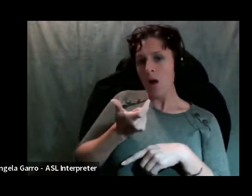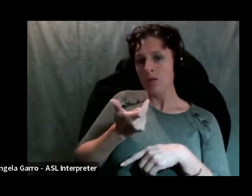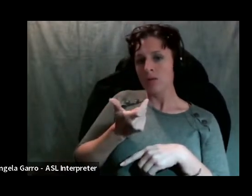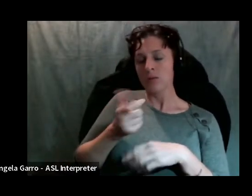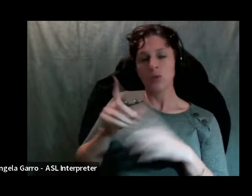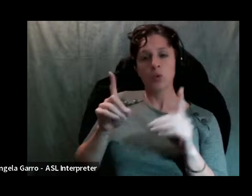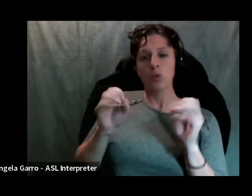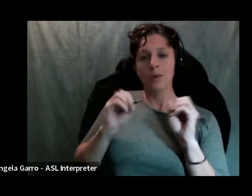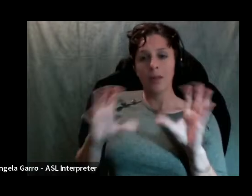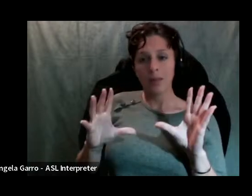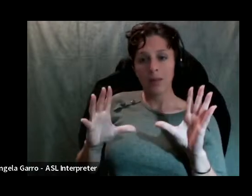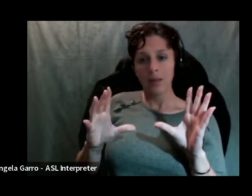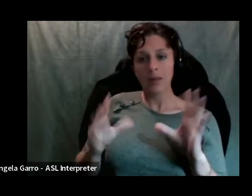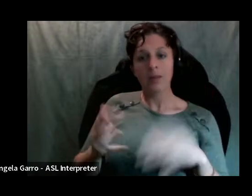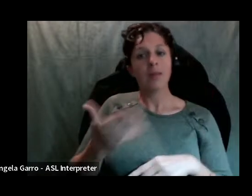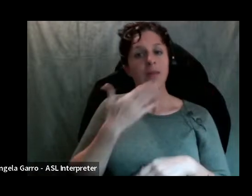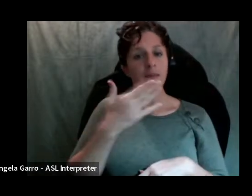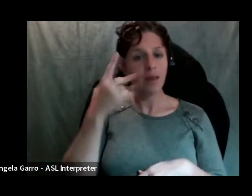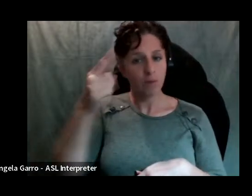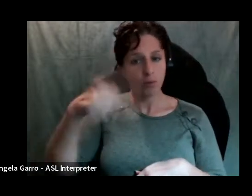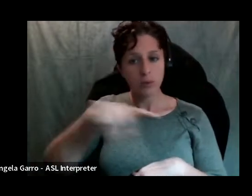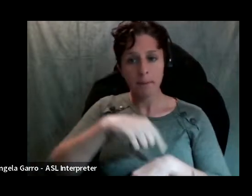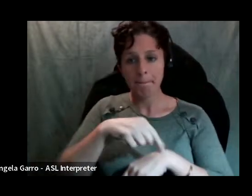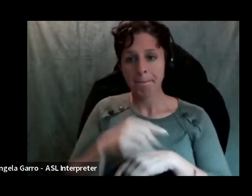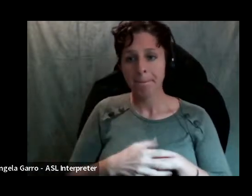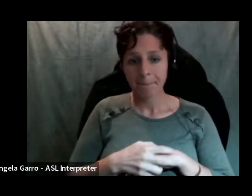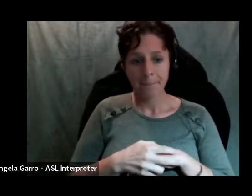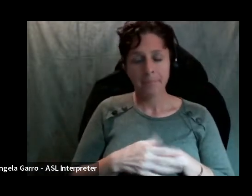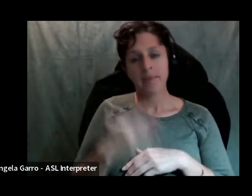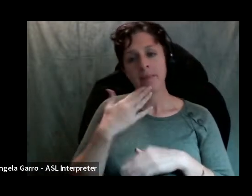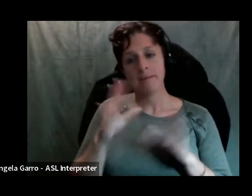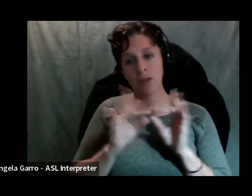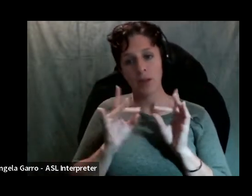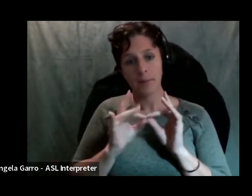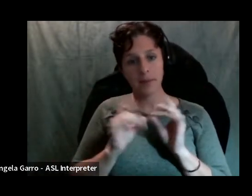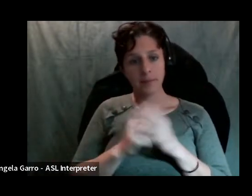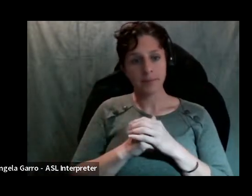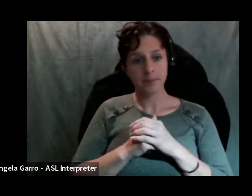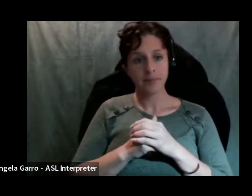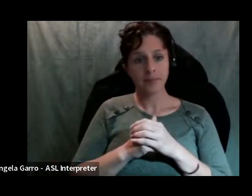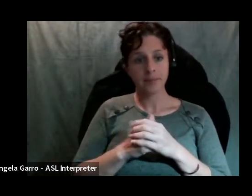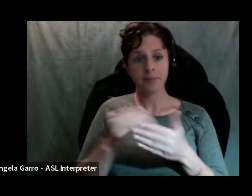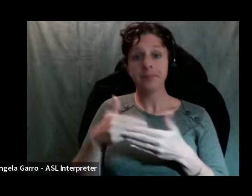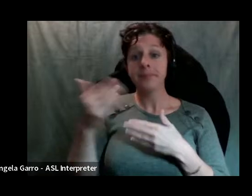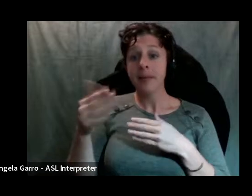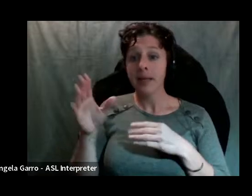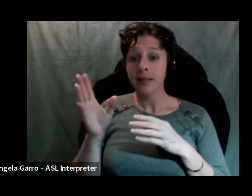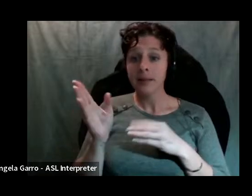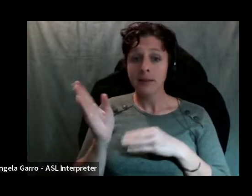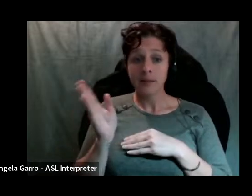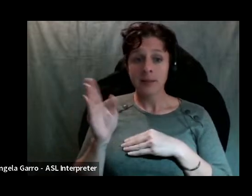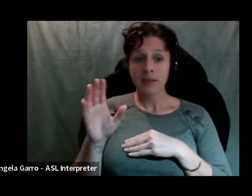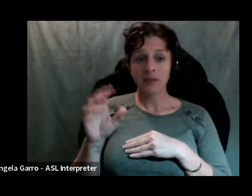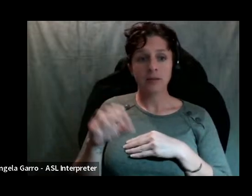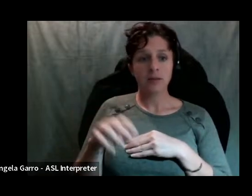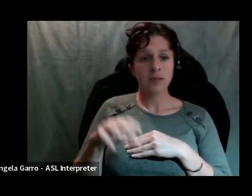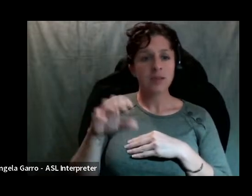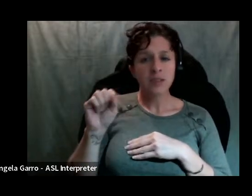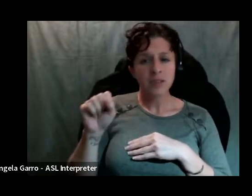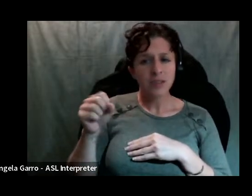anything. Thank you for your time. Thank you for your comment. What is the next speaker? Shira?